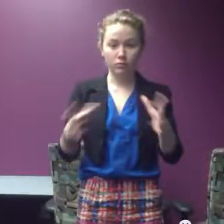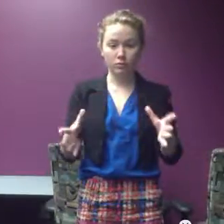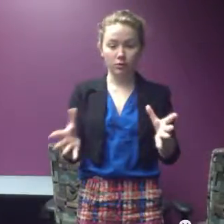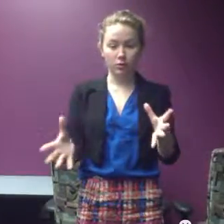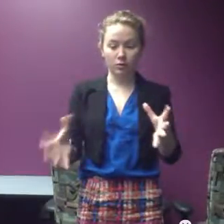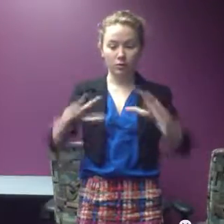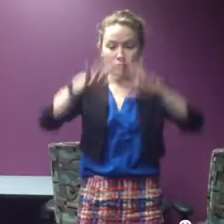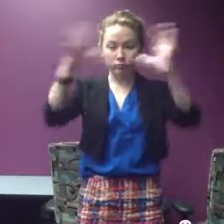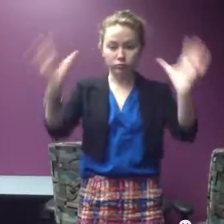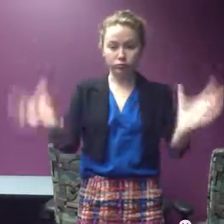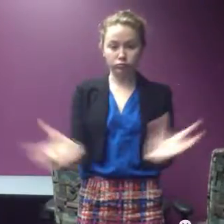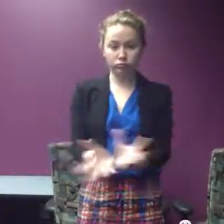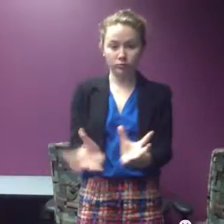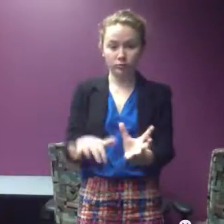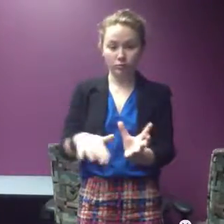And the third, volume,